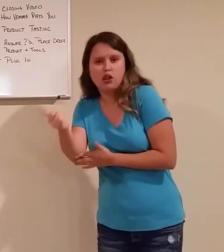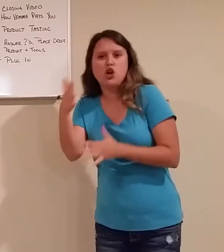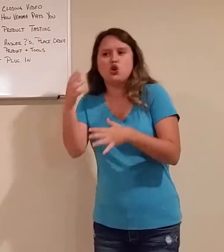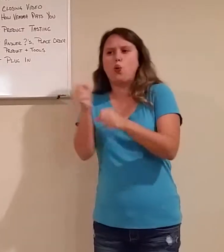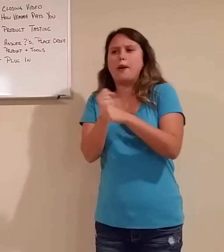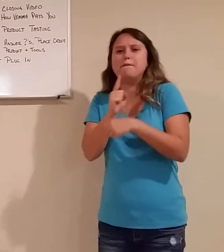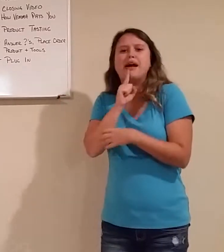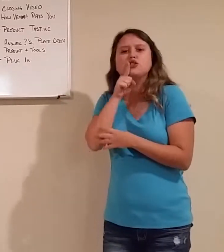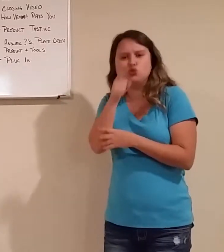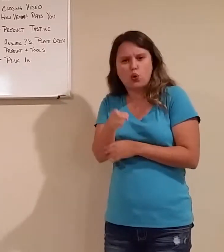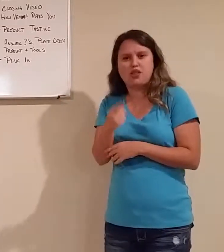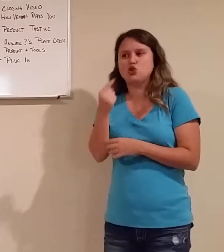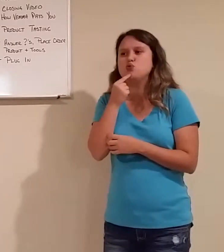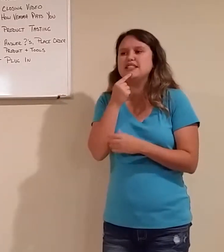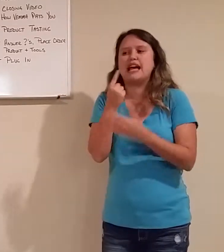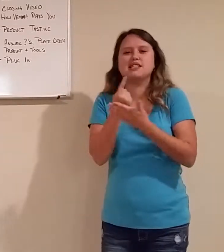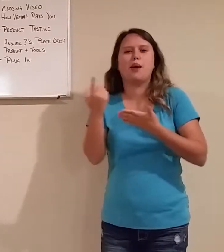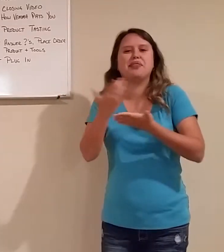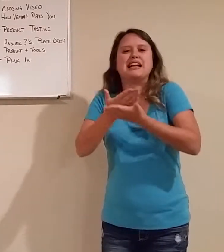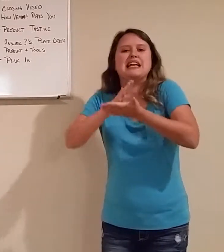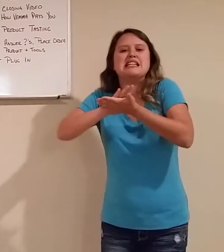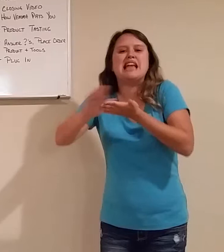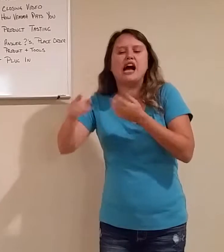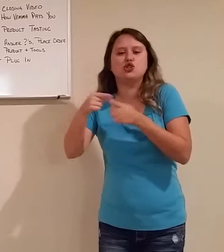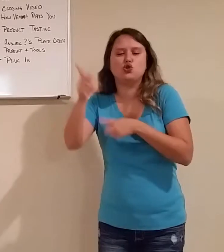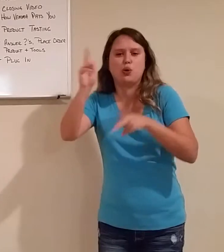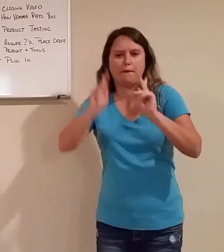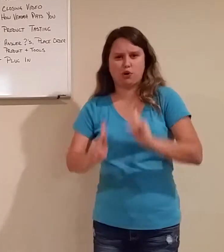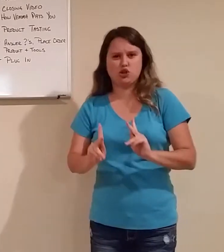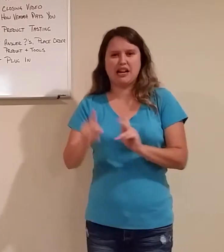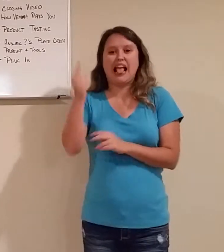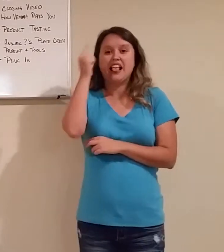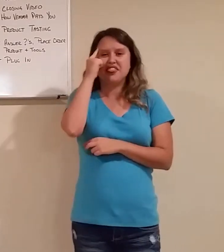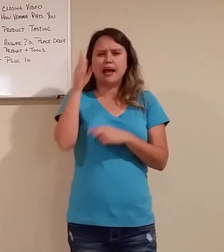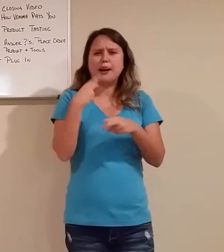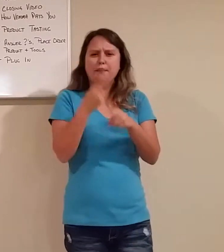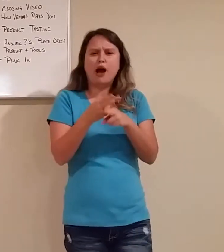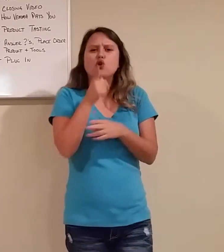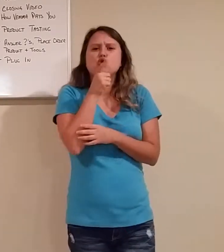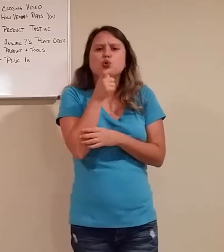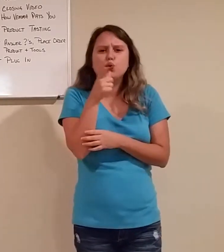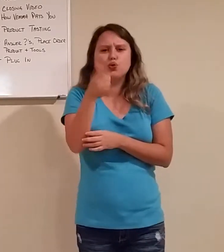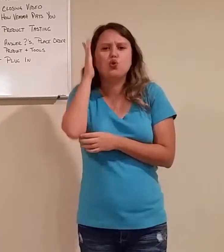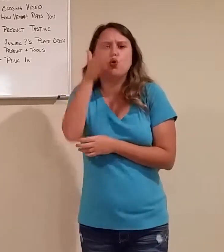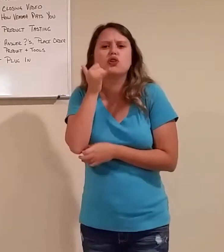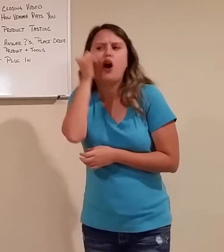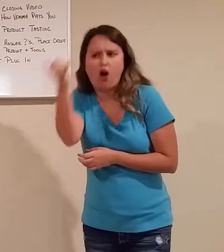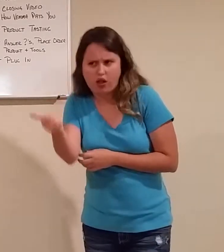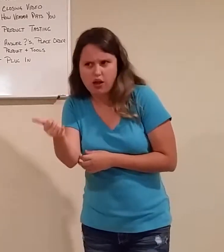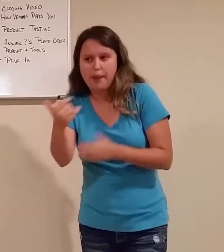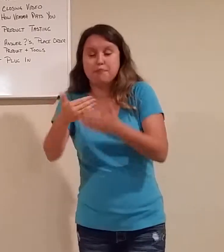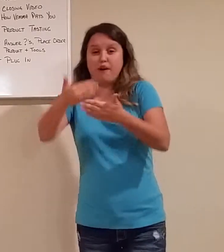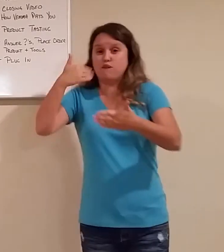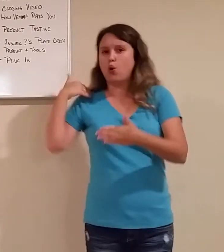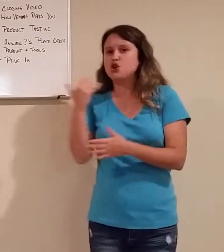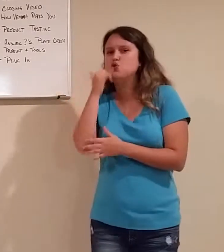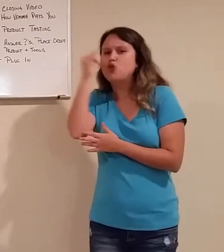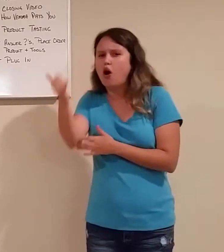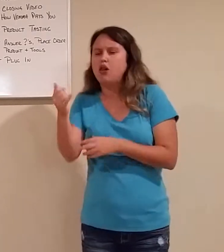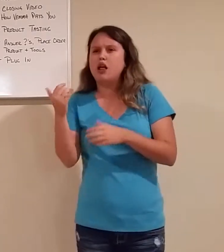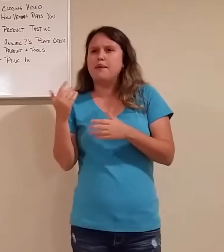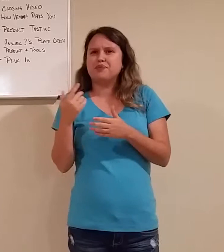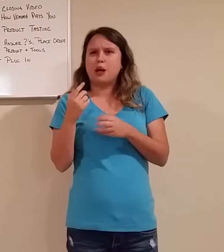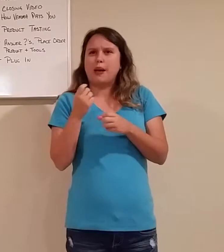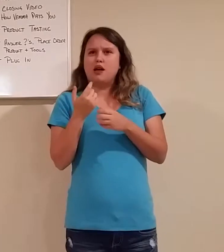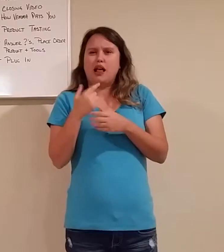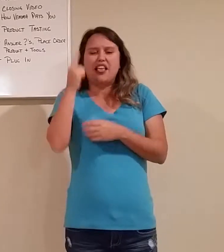our prospect. Think about who you're calling before you make that phone call, and think about a sincere compliment